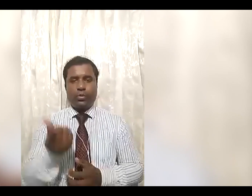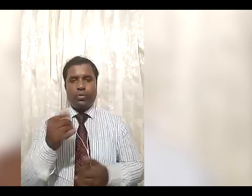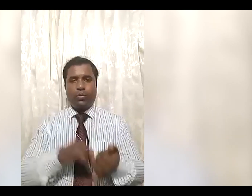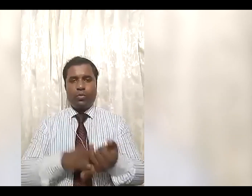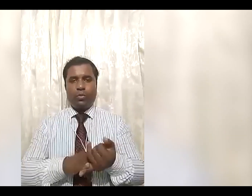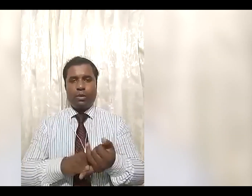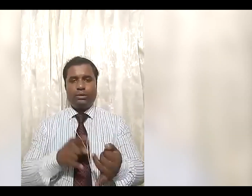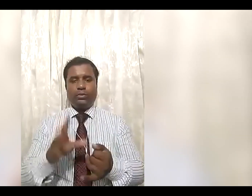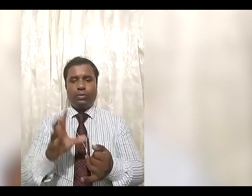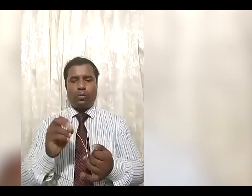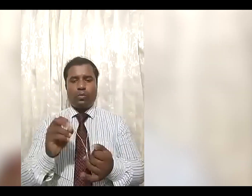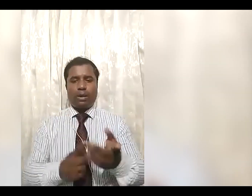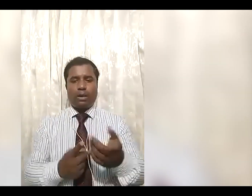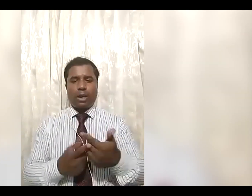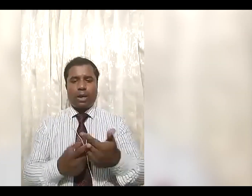COVID-19